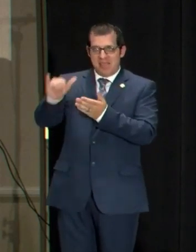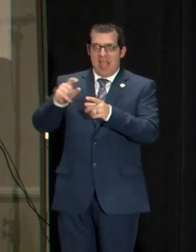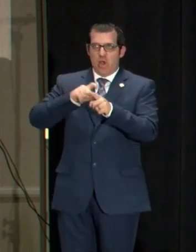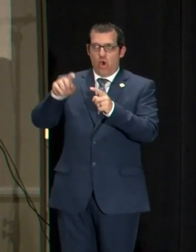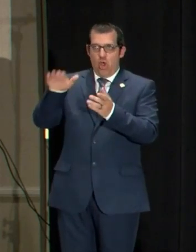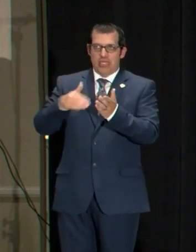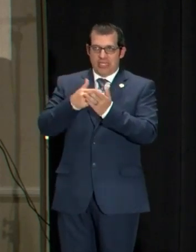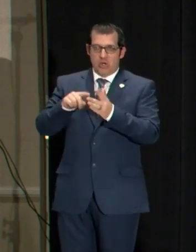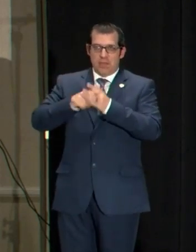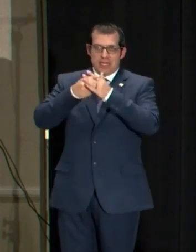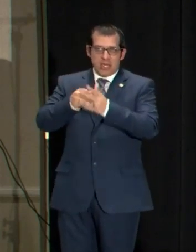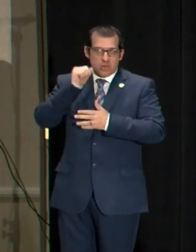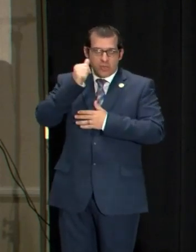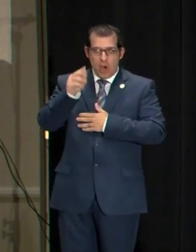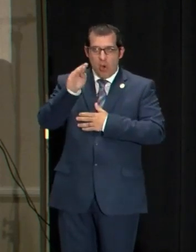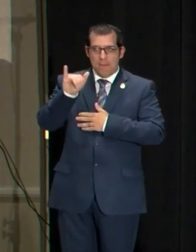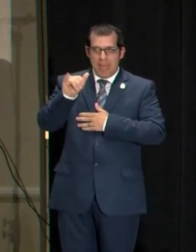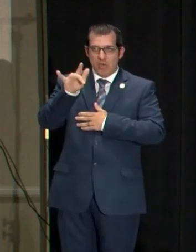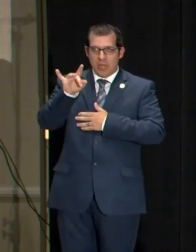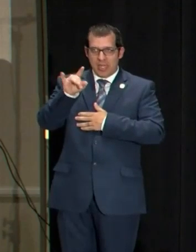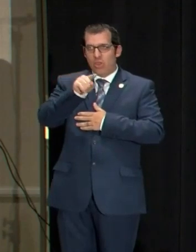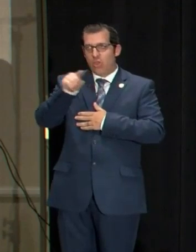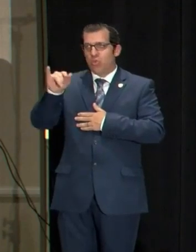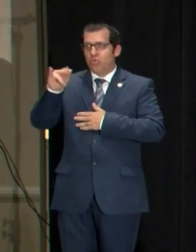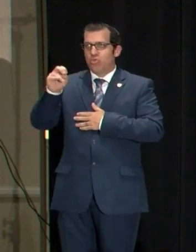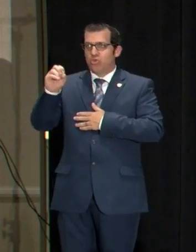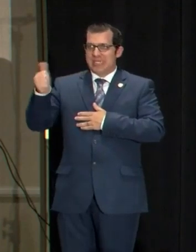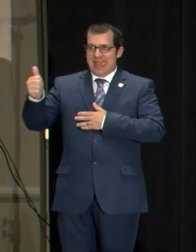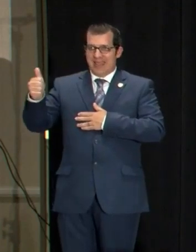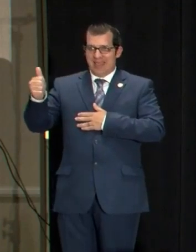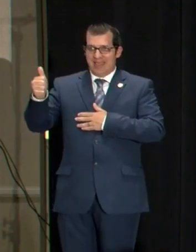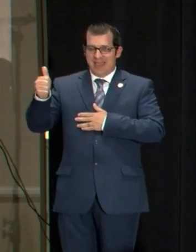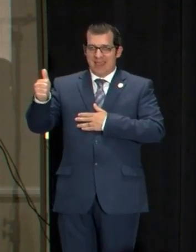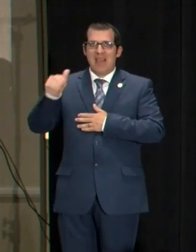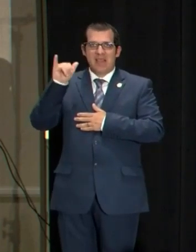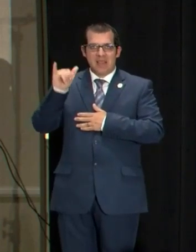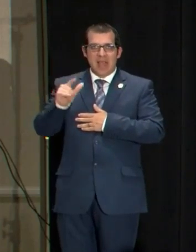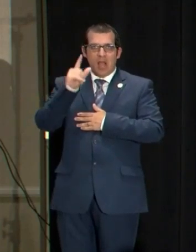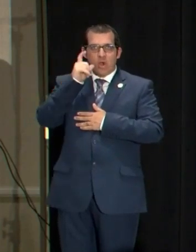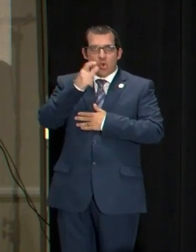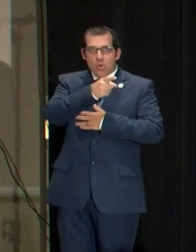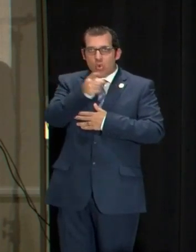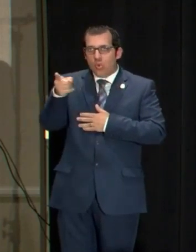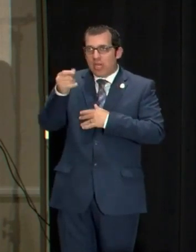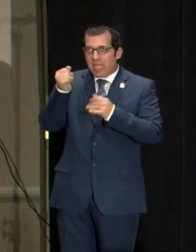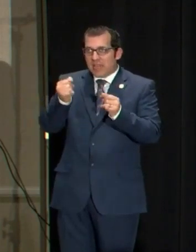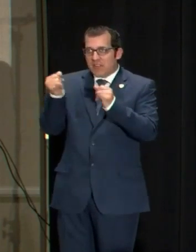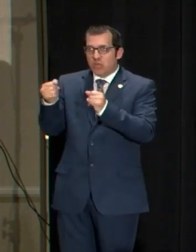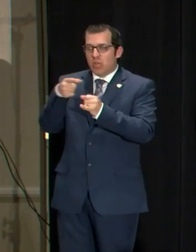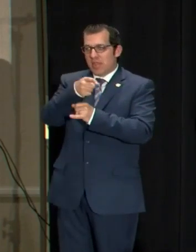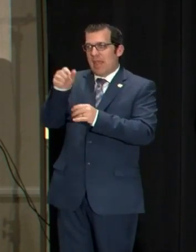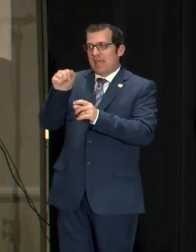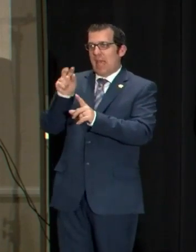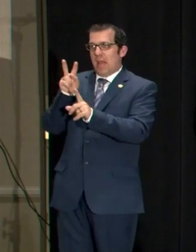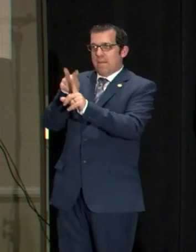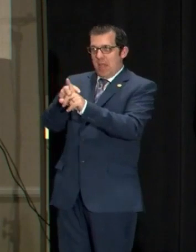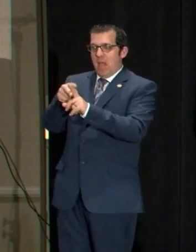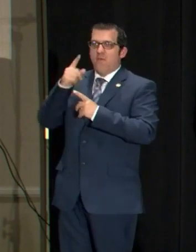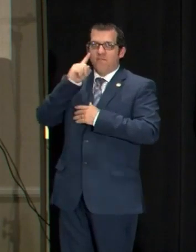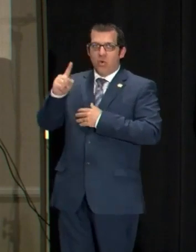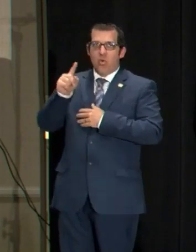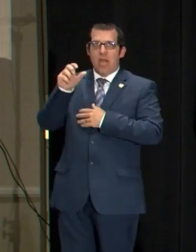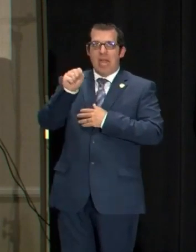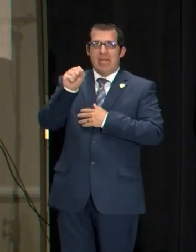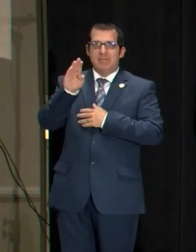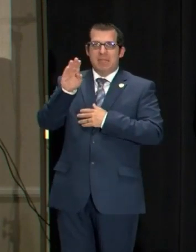begins tomorrow, May 28th, and runs through June 10th. And that will be for individuals that can apply for